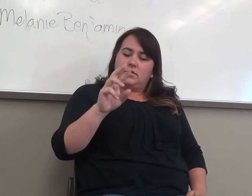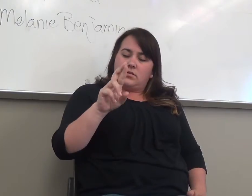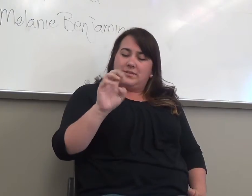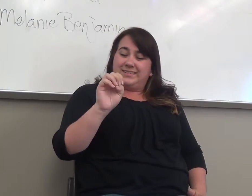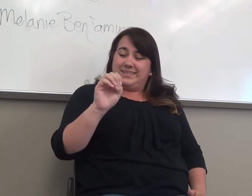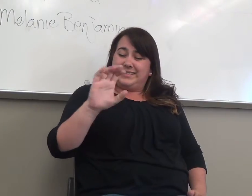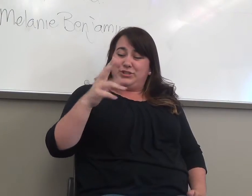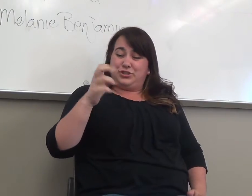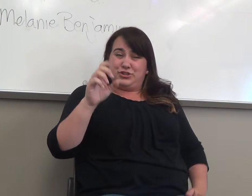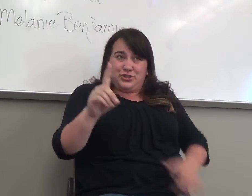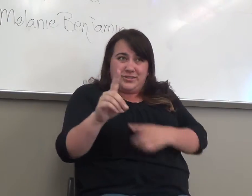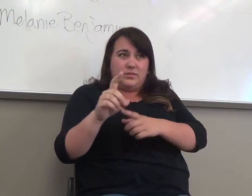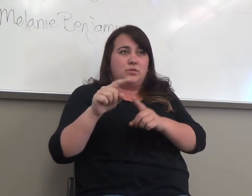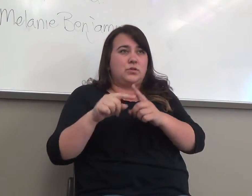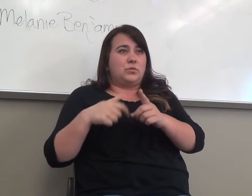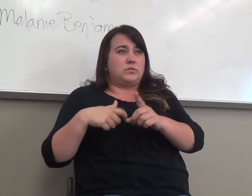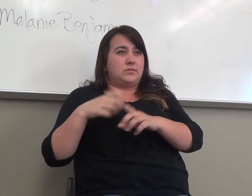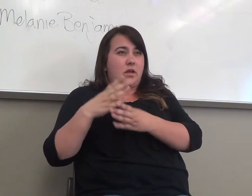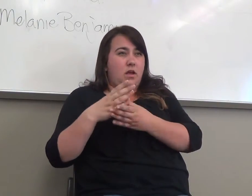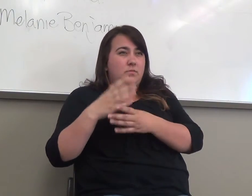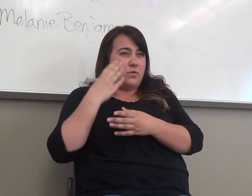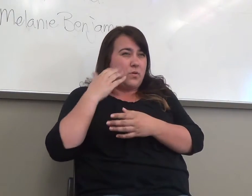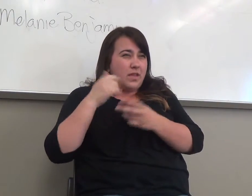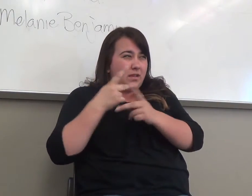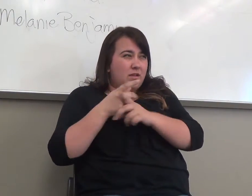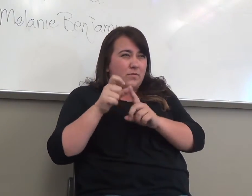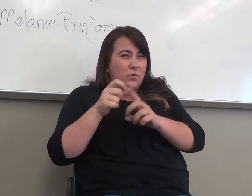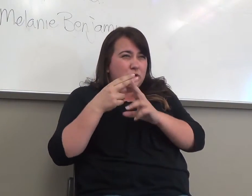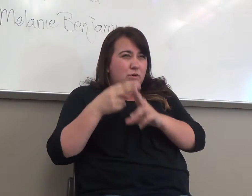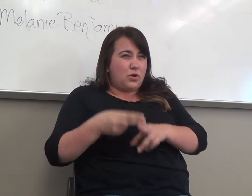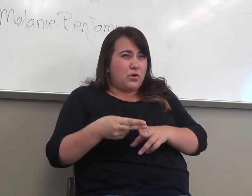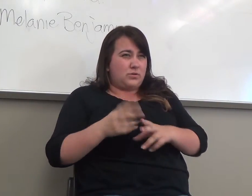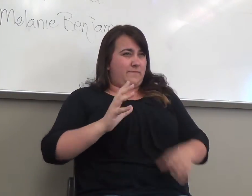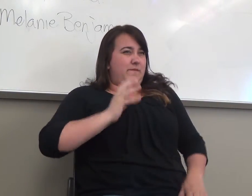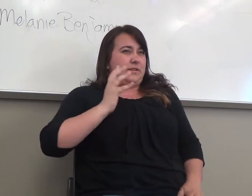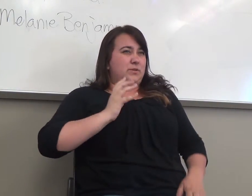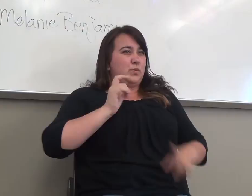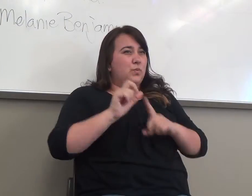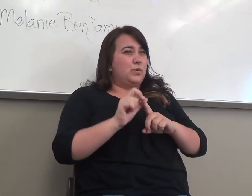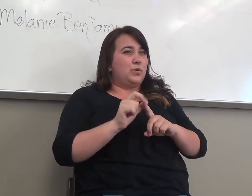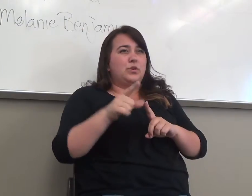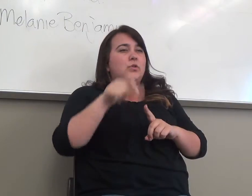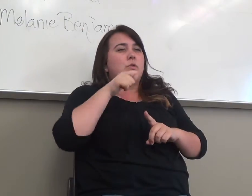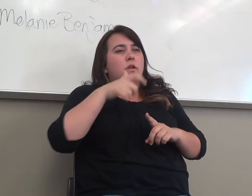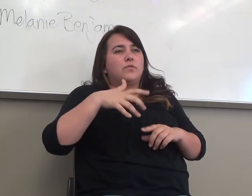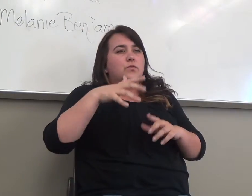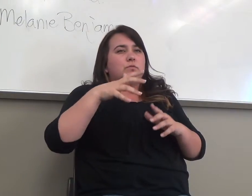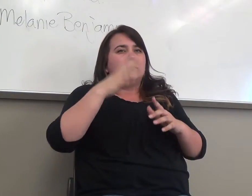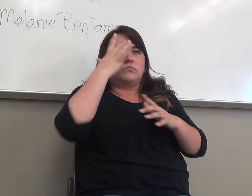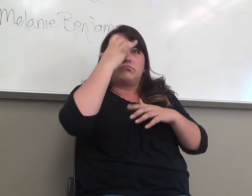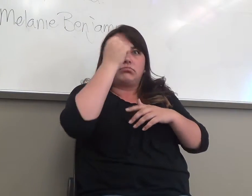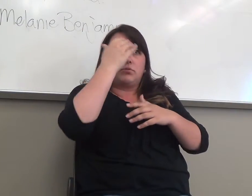you can actually hear it, right? There's a very fancy word for that you don't have to really worry about, but it's an interesting word.